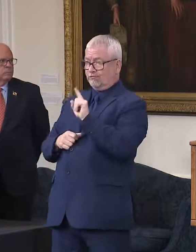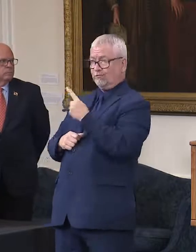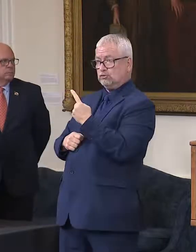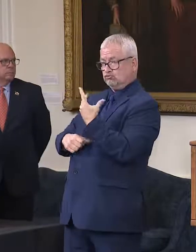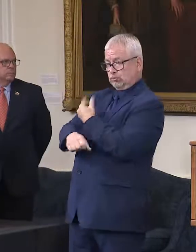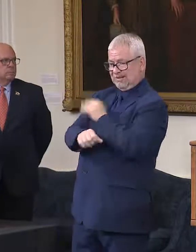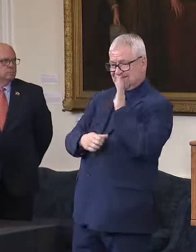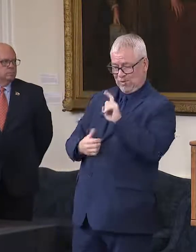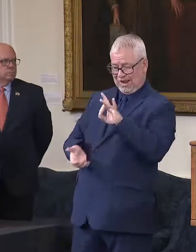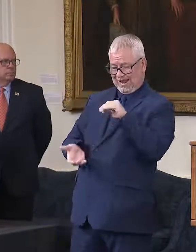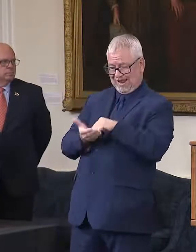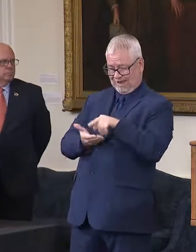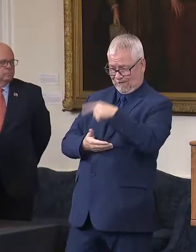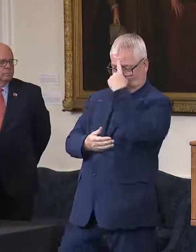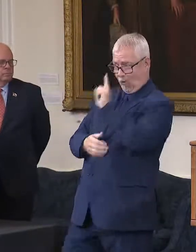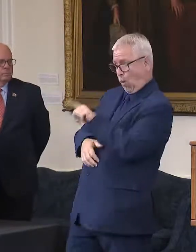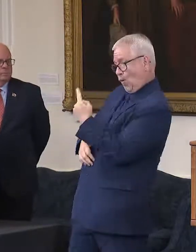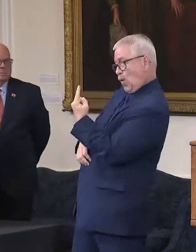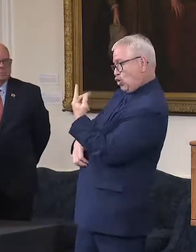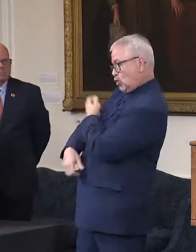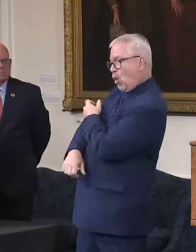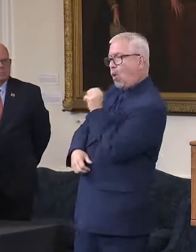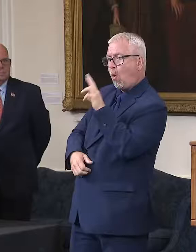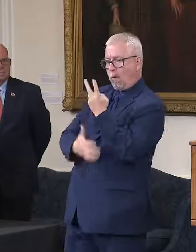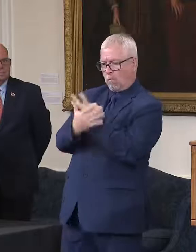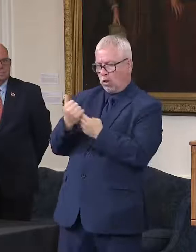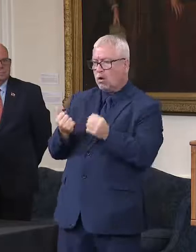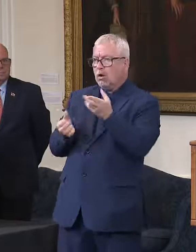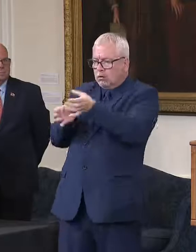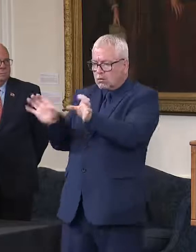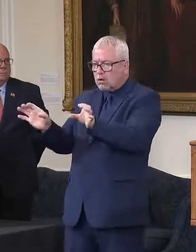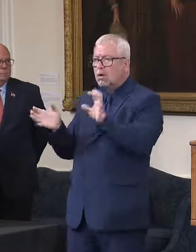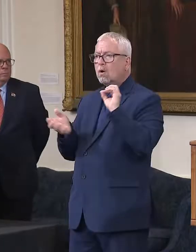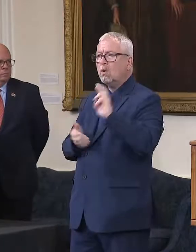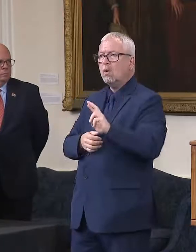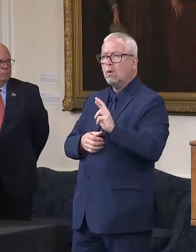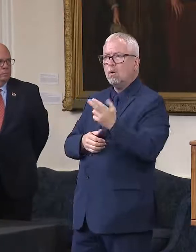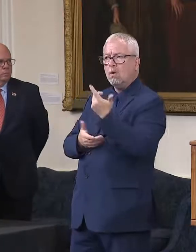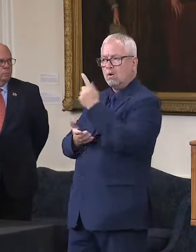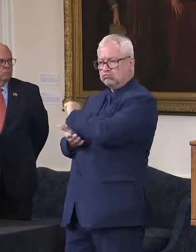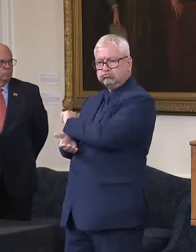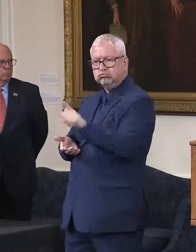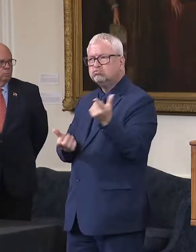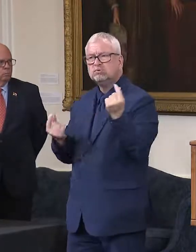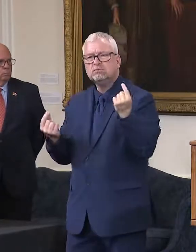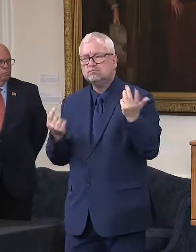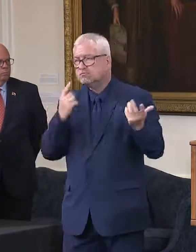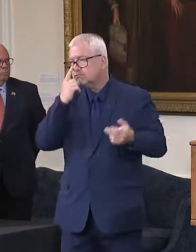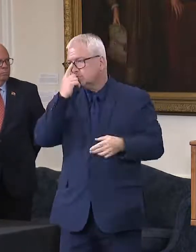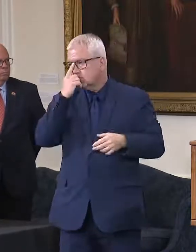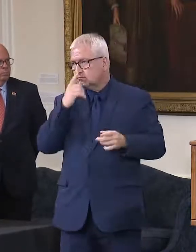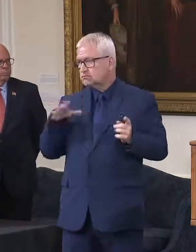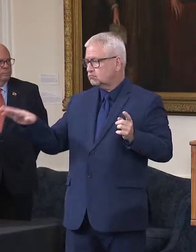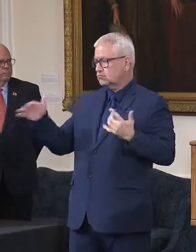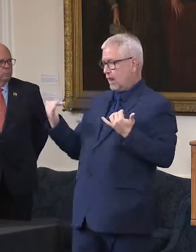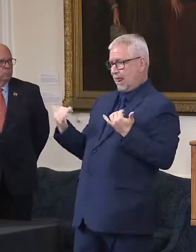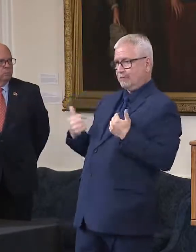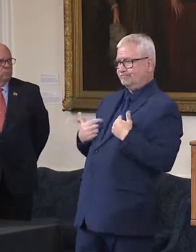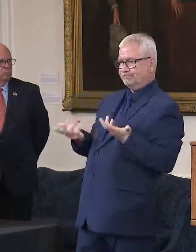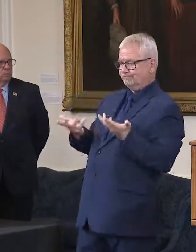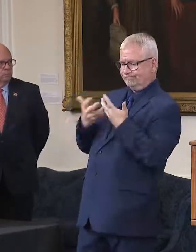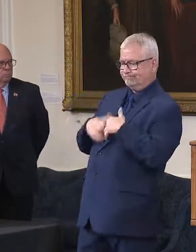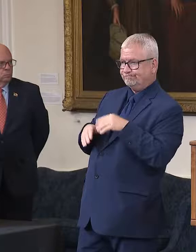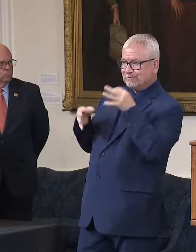how you have to set the second dose aside? Right. Is that the same with this? That's what we're working on right now. Again, as we get more information